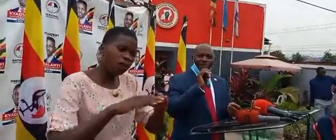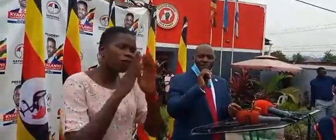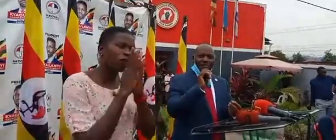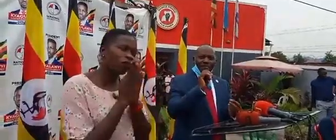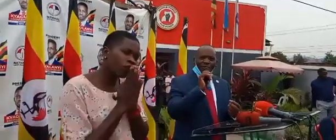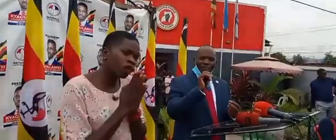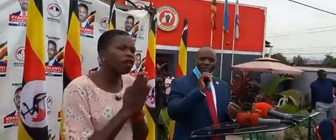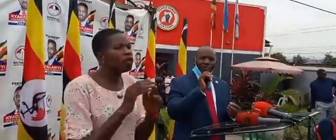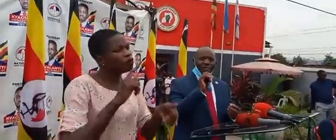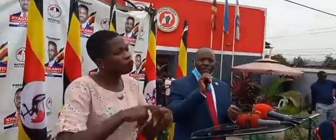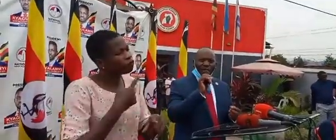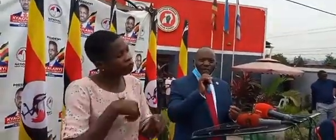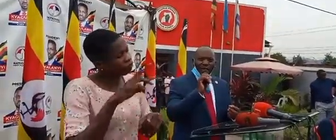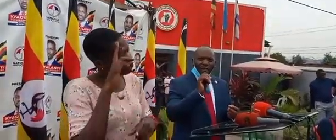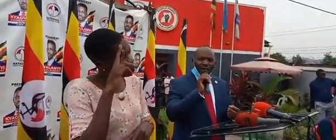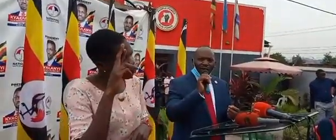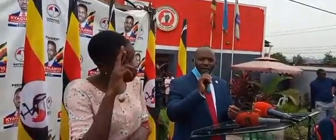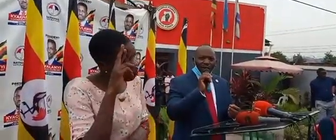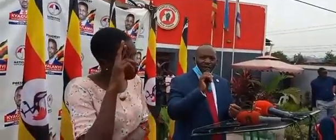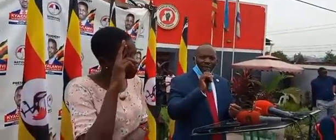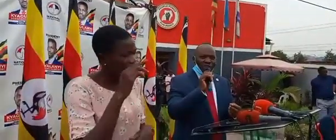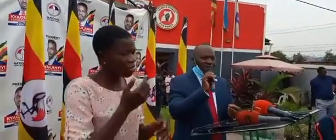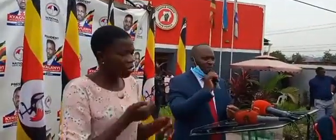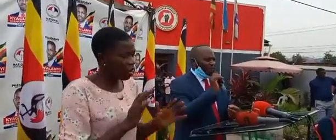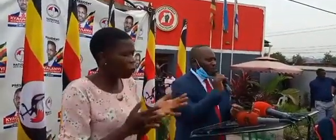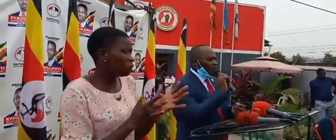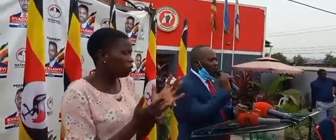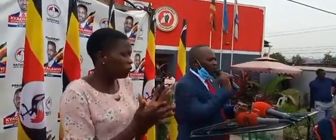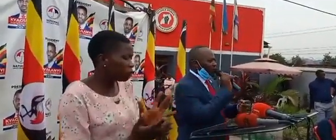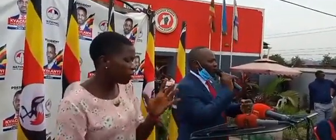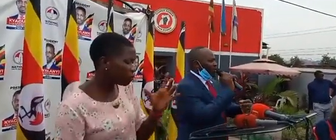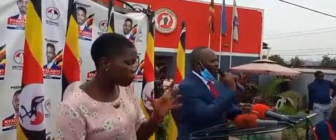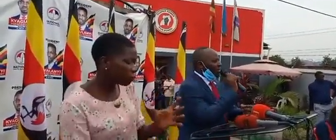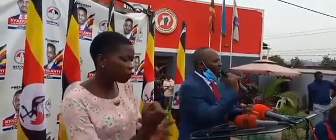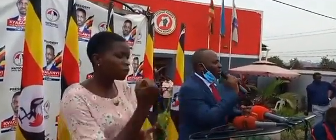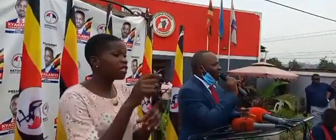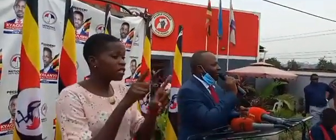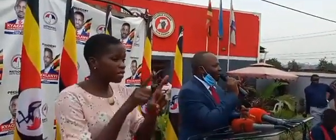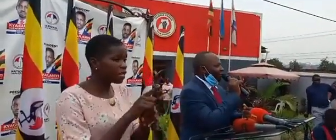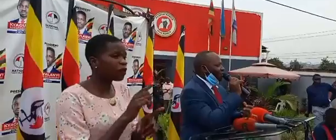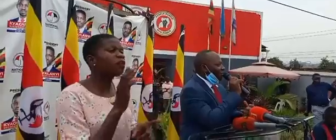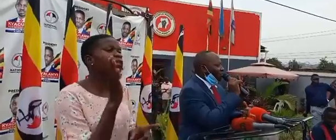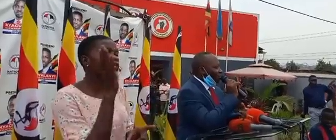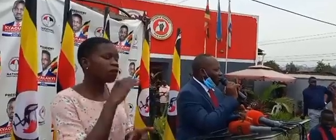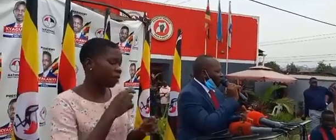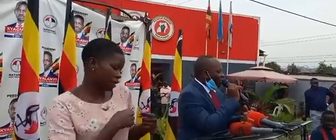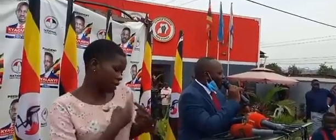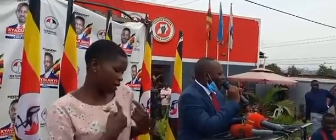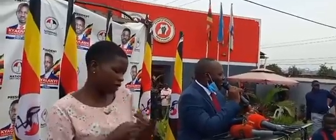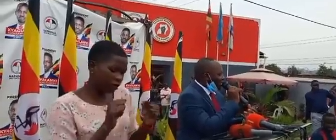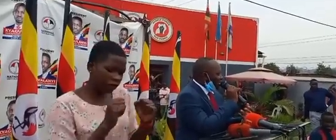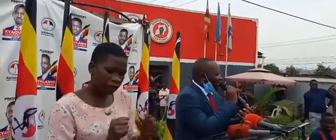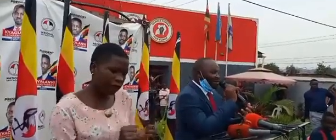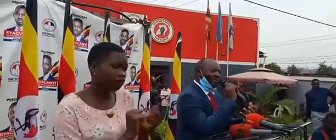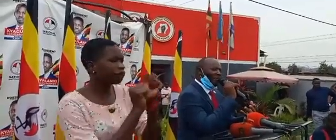nga tujjukira ng'azuukira ku Sande n'omutima omubi gunaazuukira ne gufuka omutima omulungi ogwa gavumenti eno eyabasibira mu